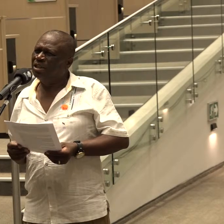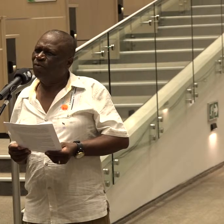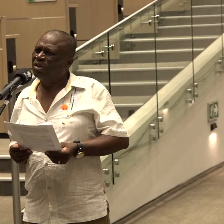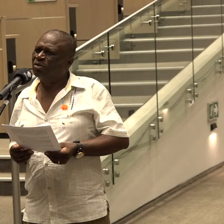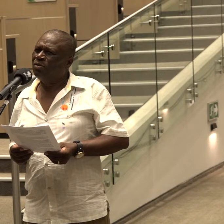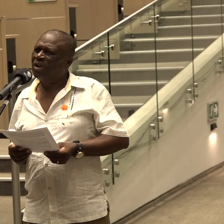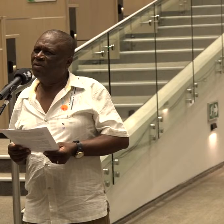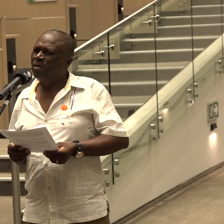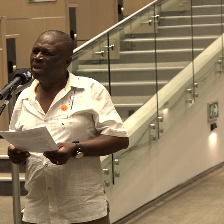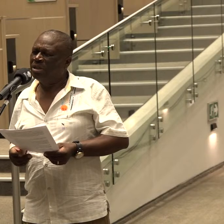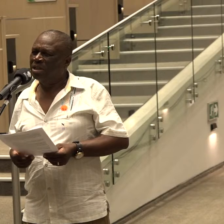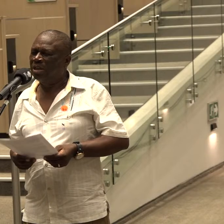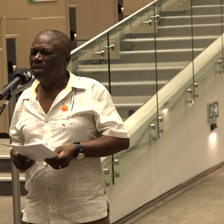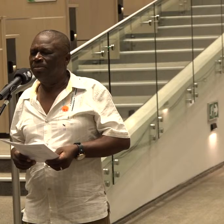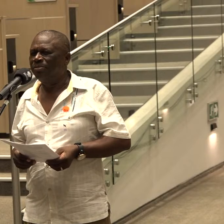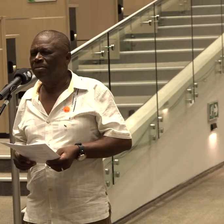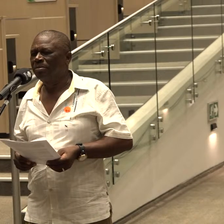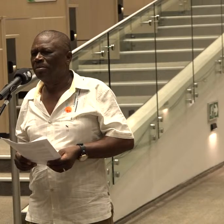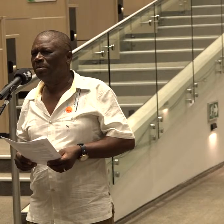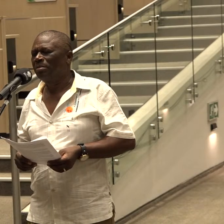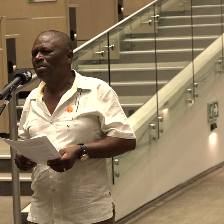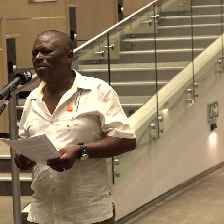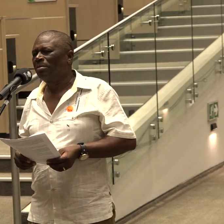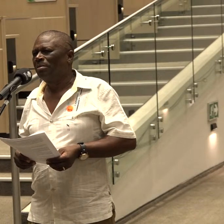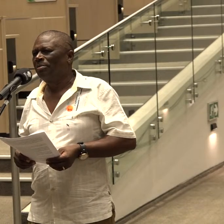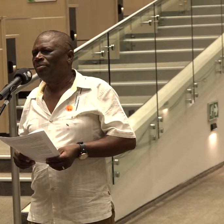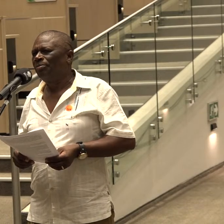the three spheres of government chair